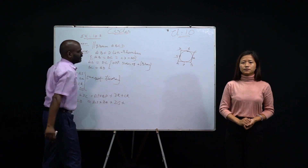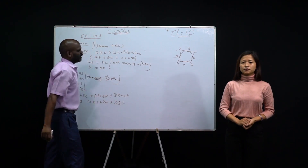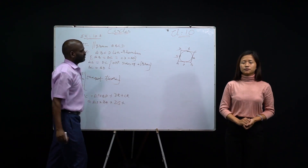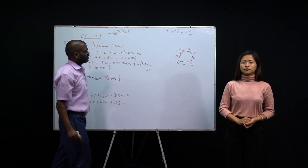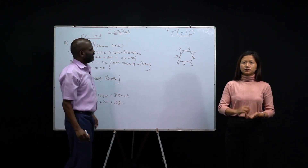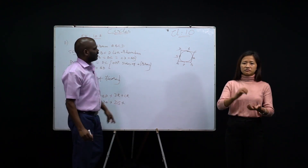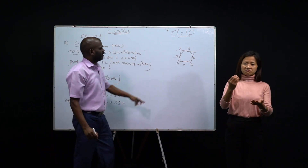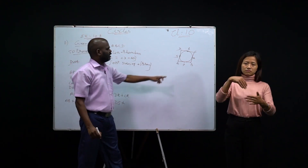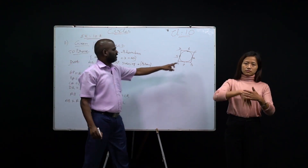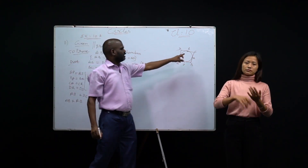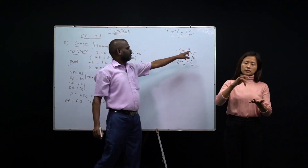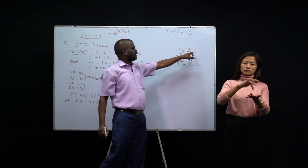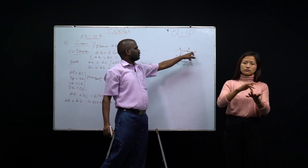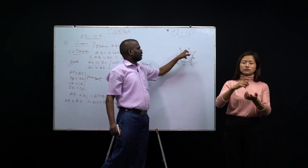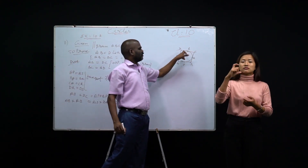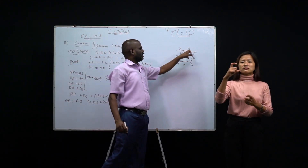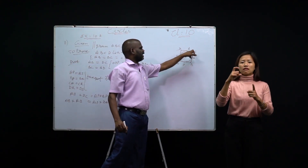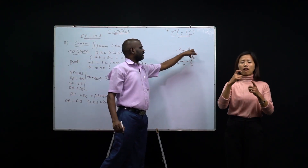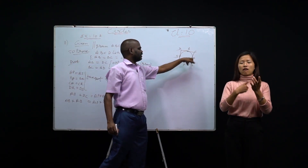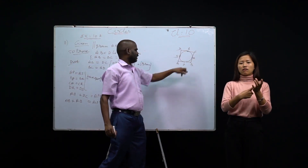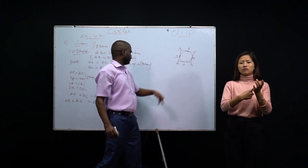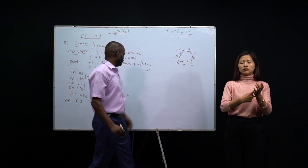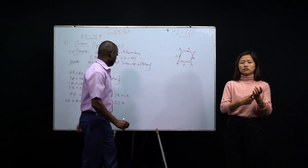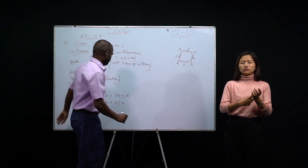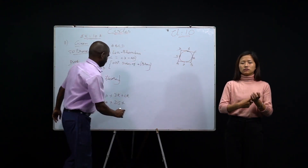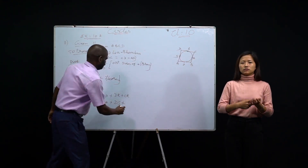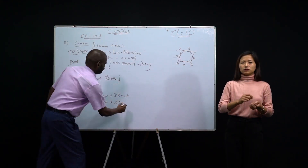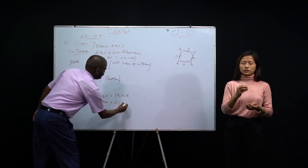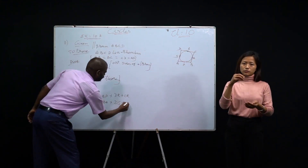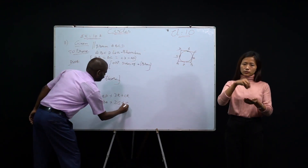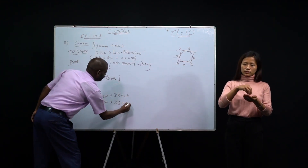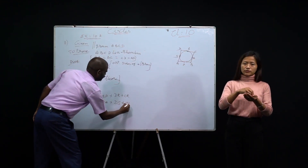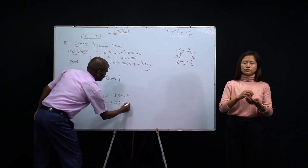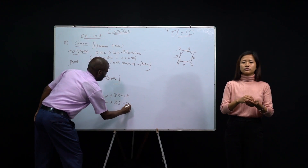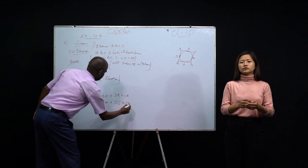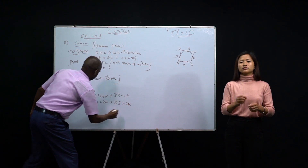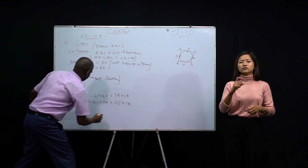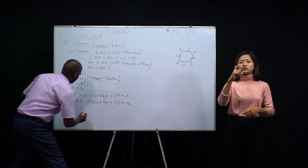In place of CR, what you can write? CQ.